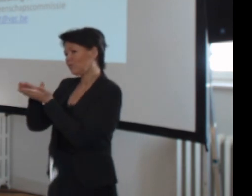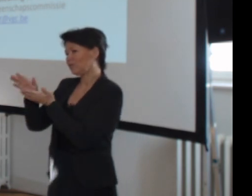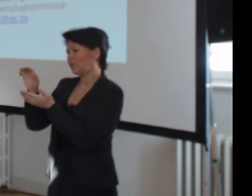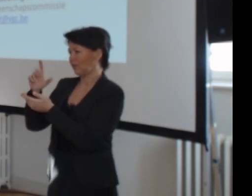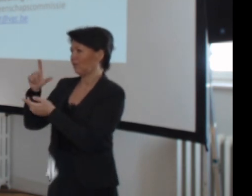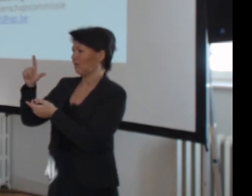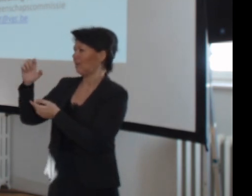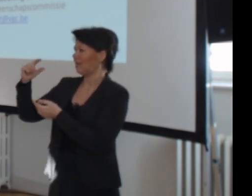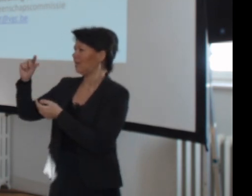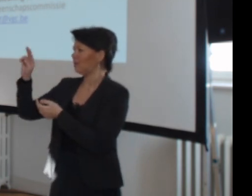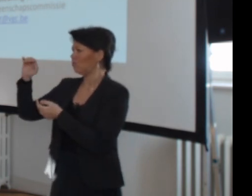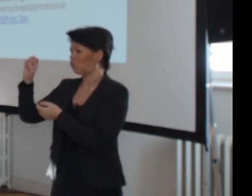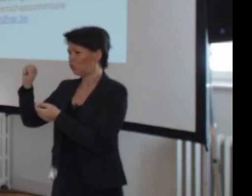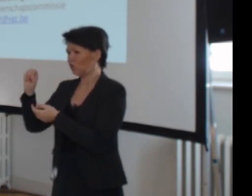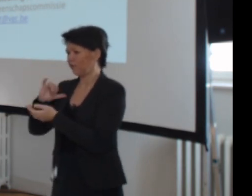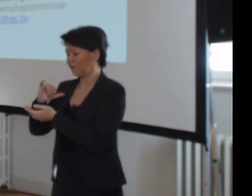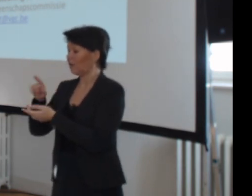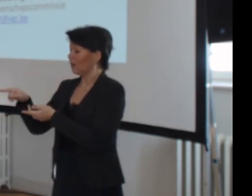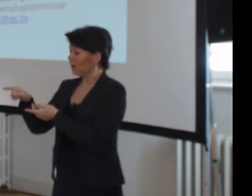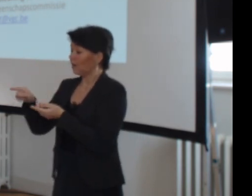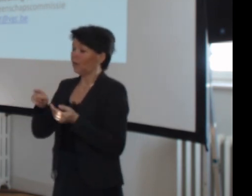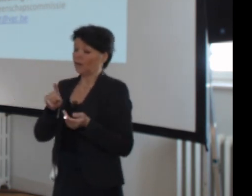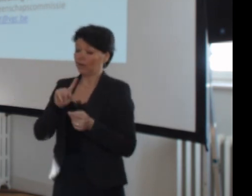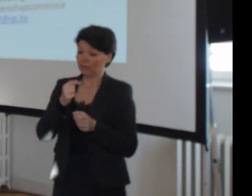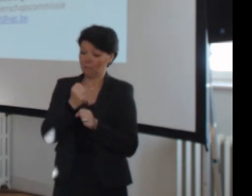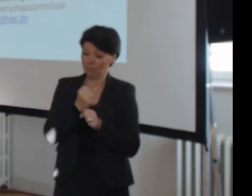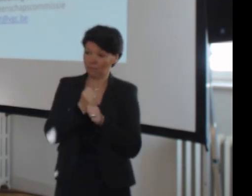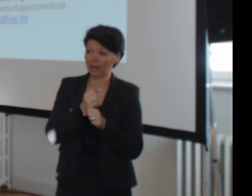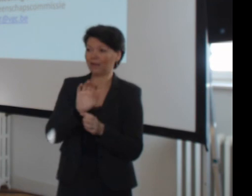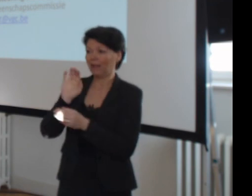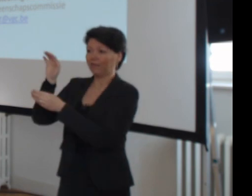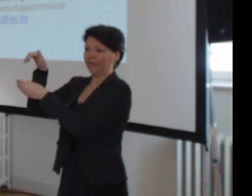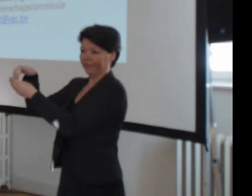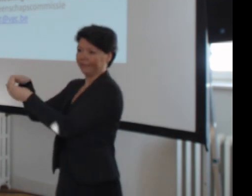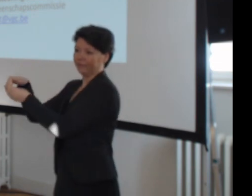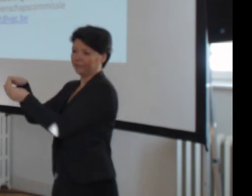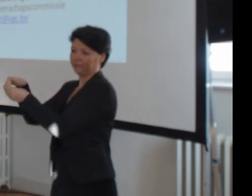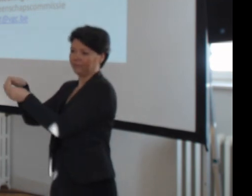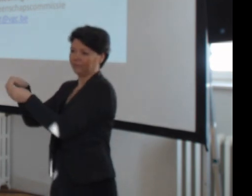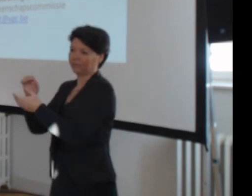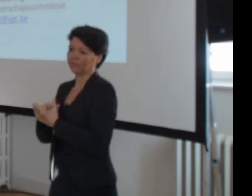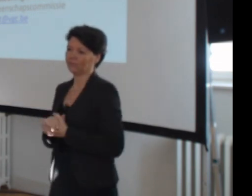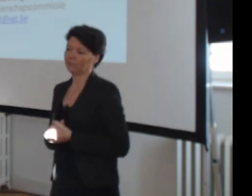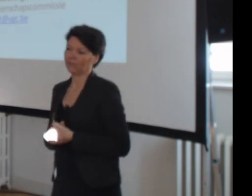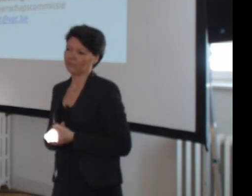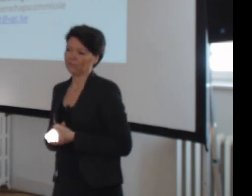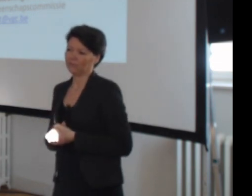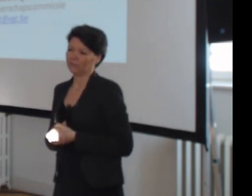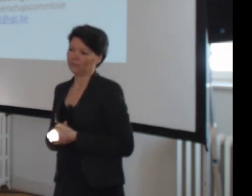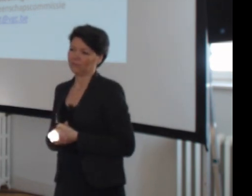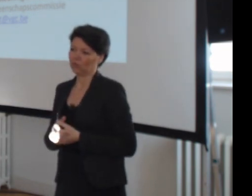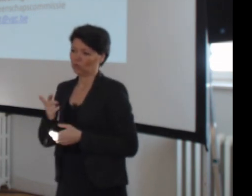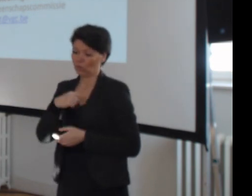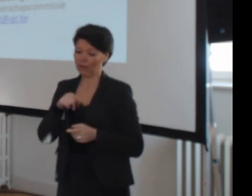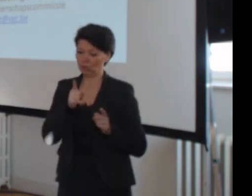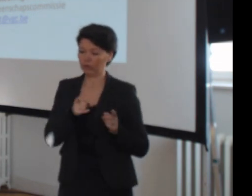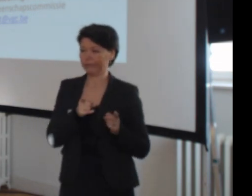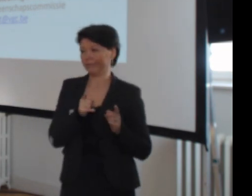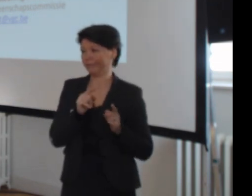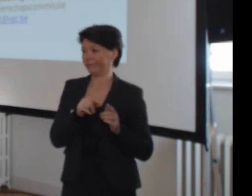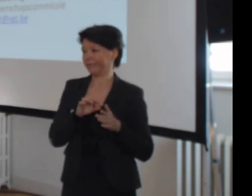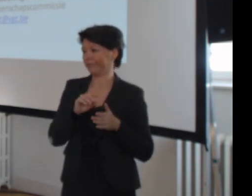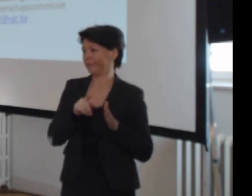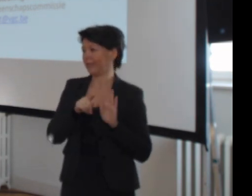we produce them, and then they go into Legamus when they're a talking book. So we have to stick to this clear